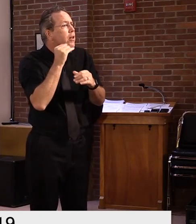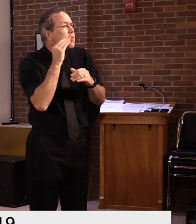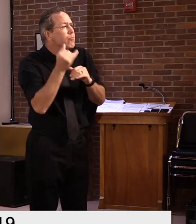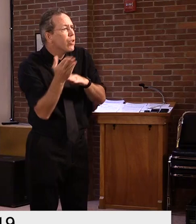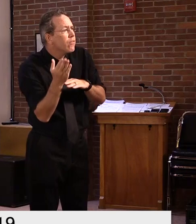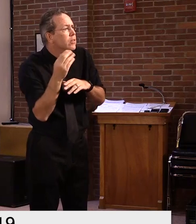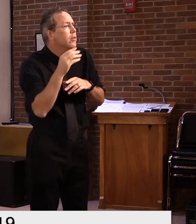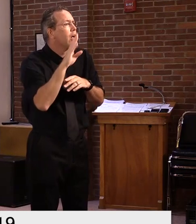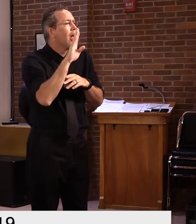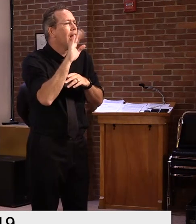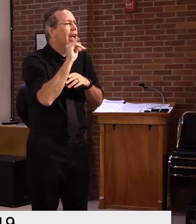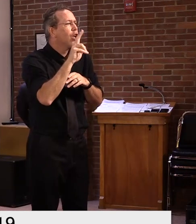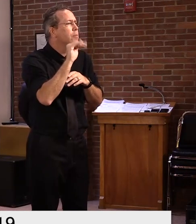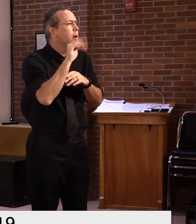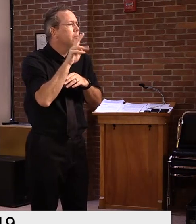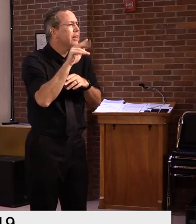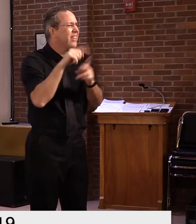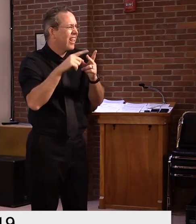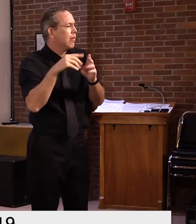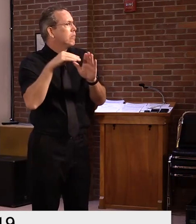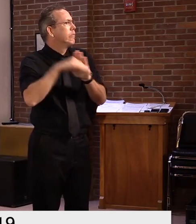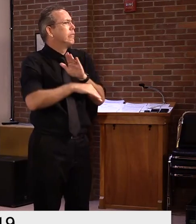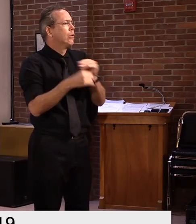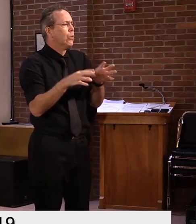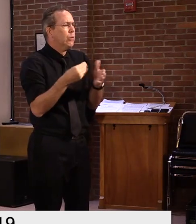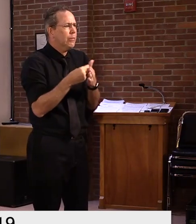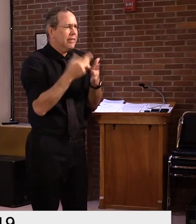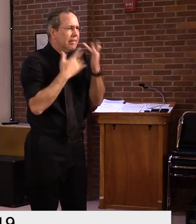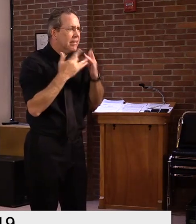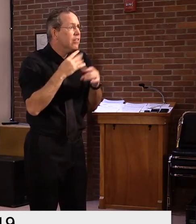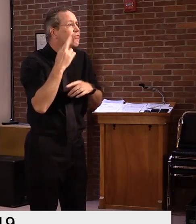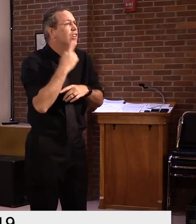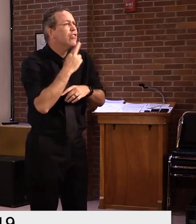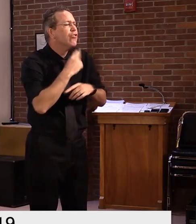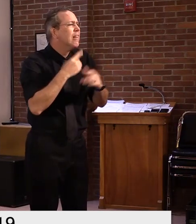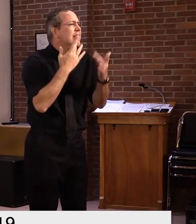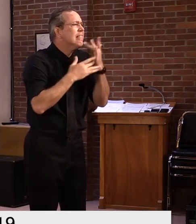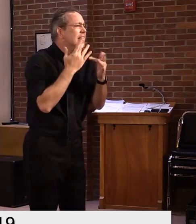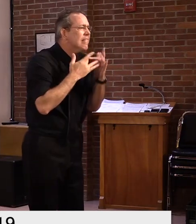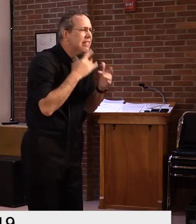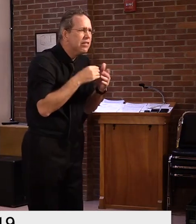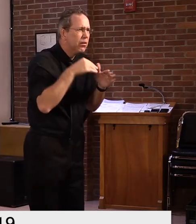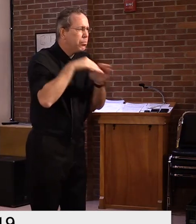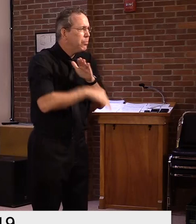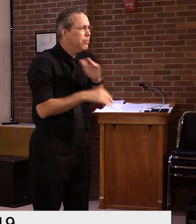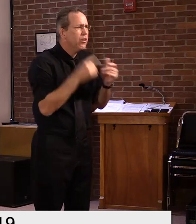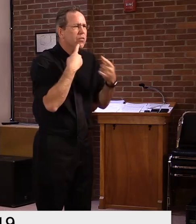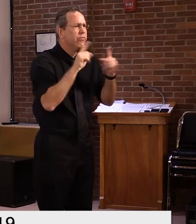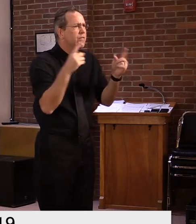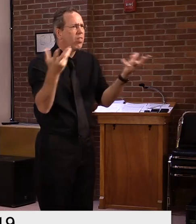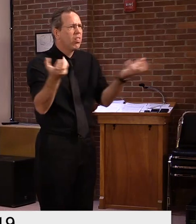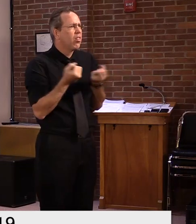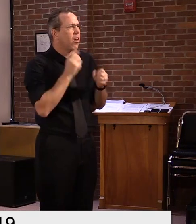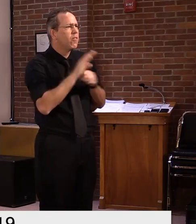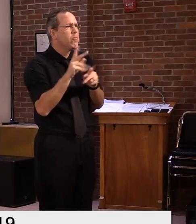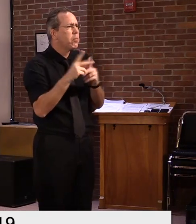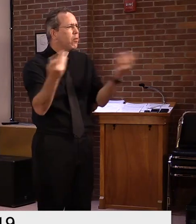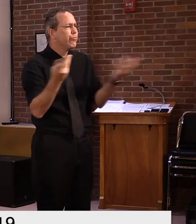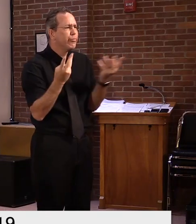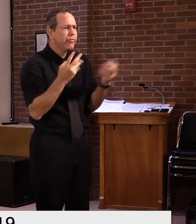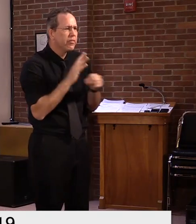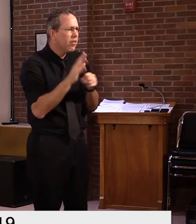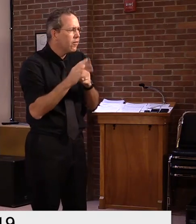need more support, so we're proposing $50 million in hospitality and tourism-specific grants to